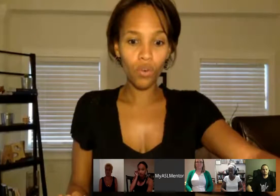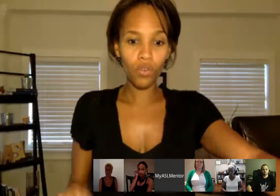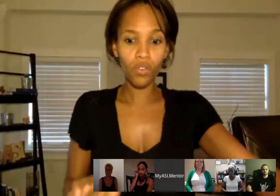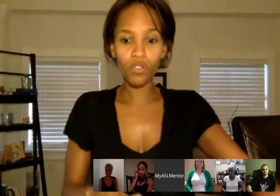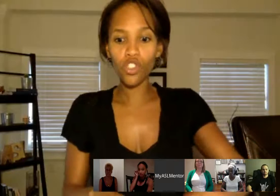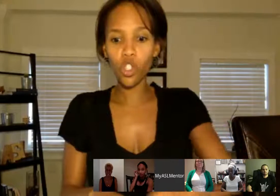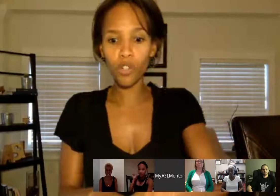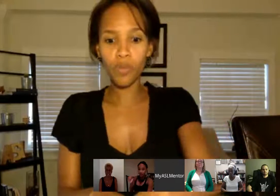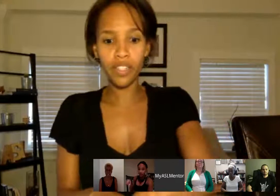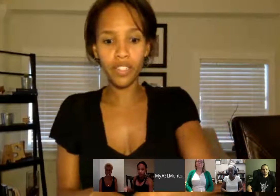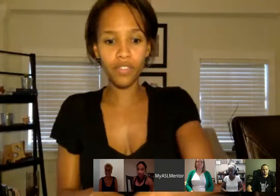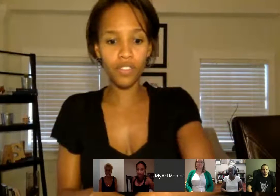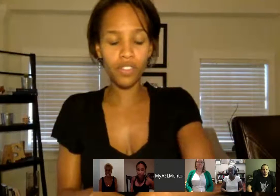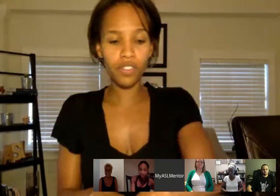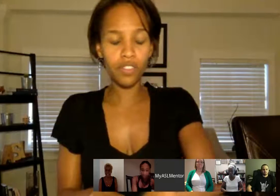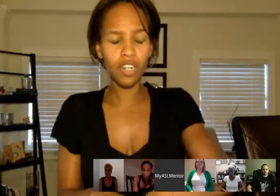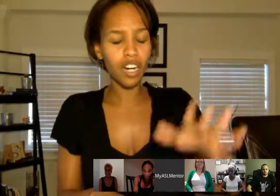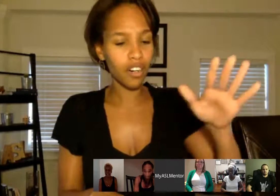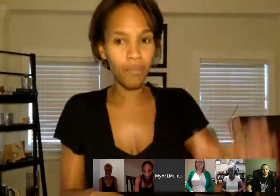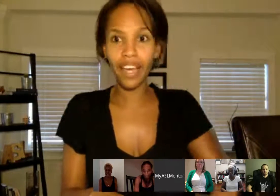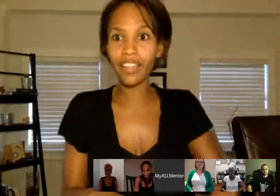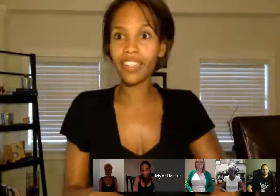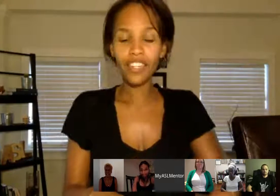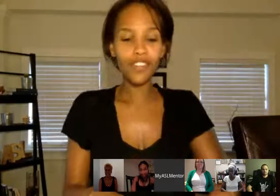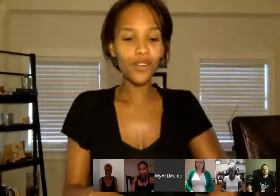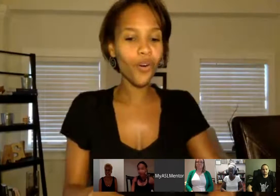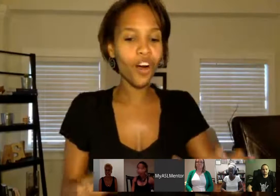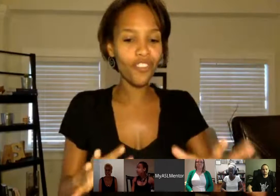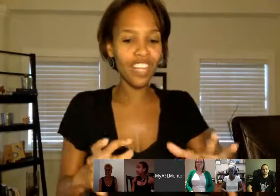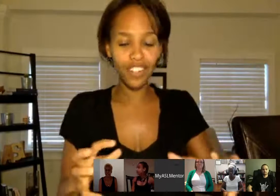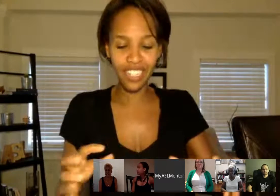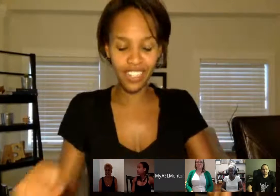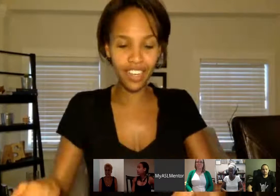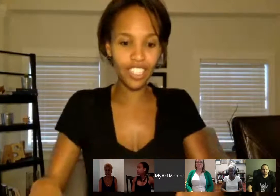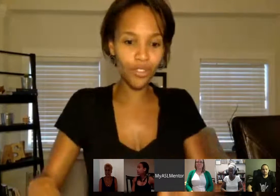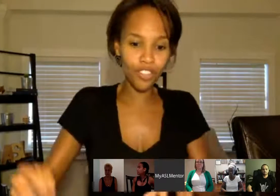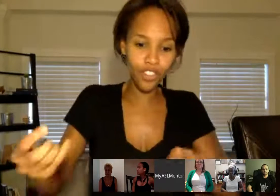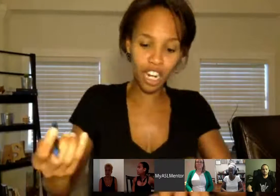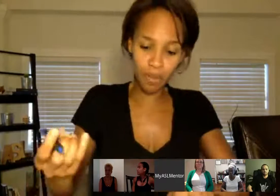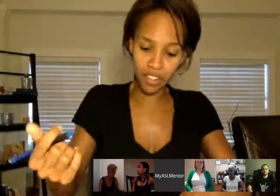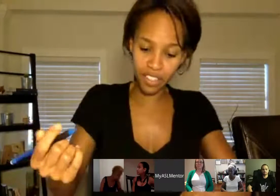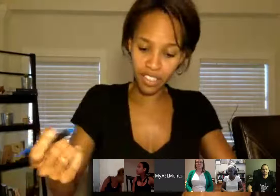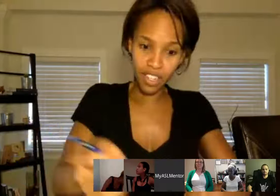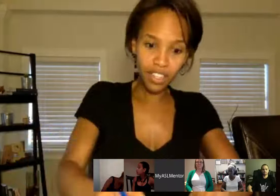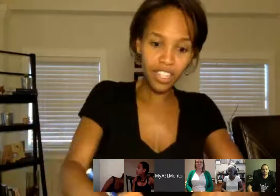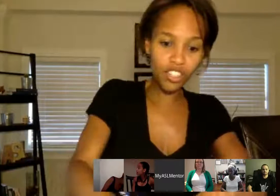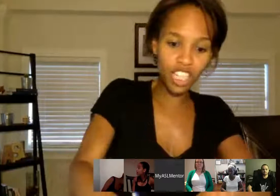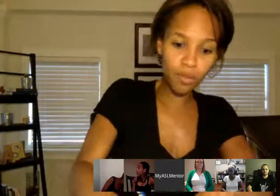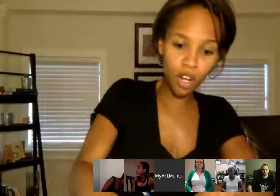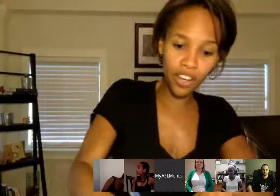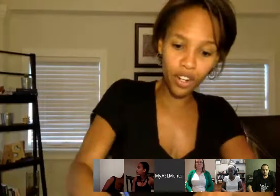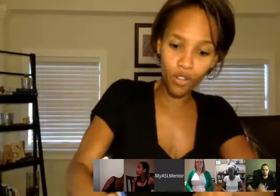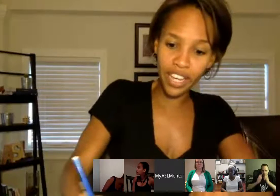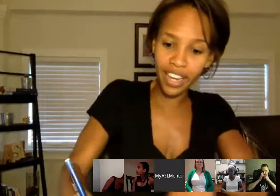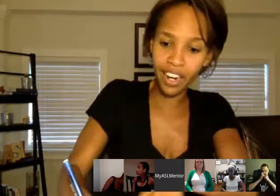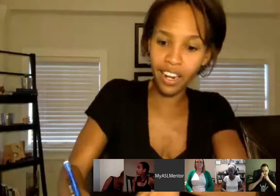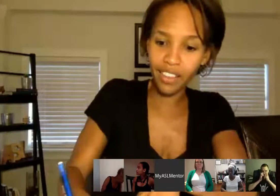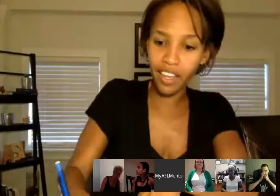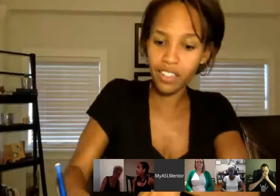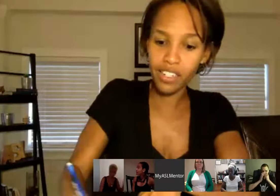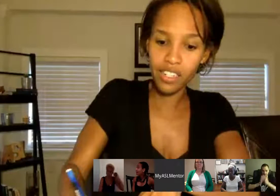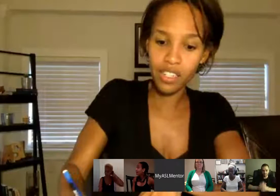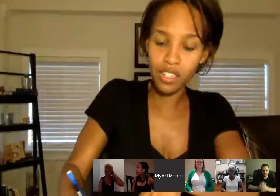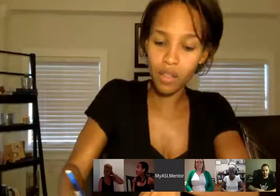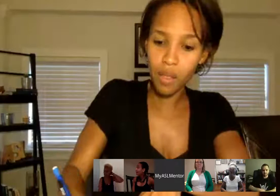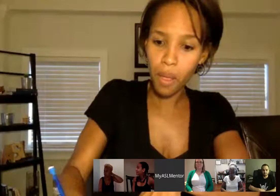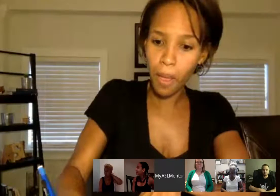show two perspectives. Oh, man, there's a whole other thing I wanted to discuss. I totally forgot about it. Let's just keep going and hopefully I can get it in at the